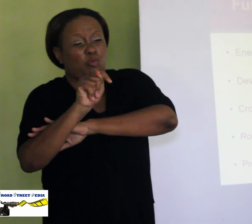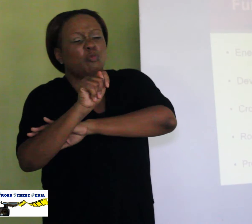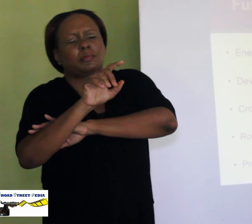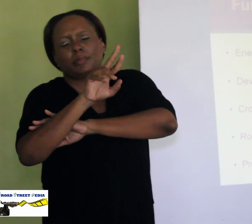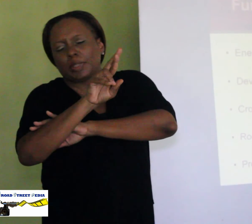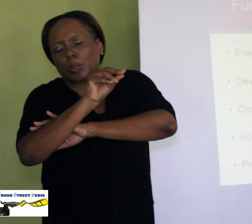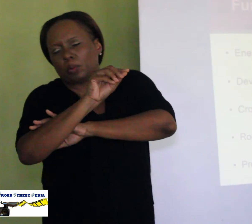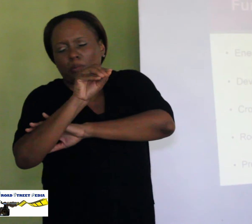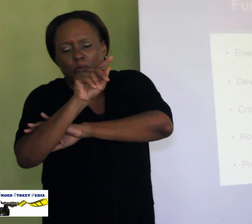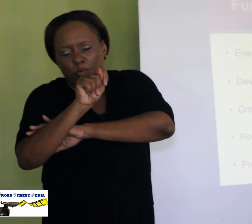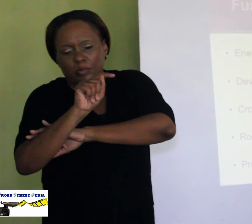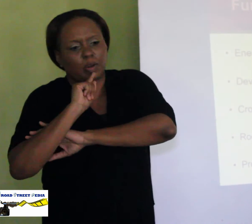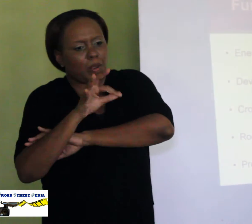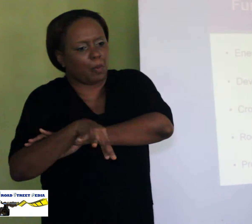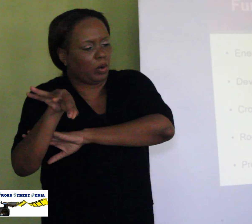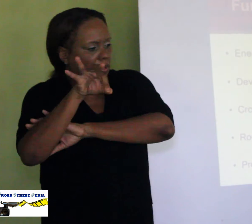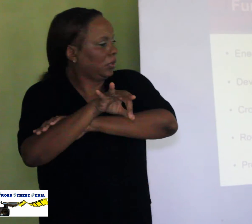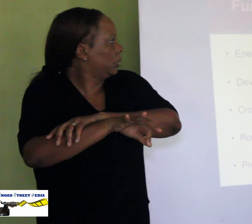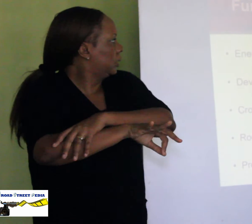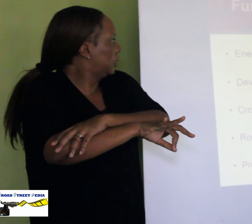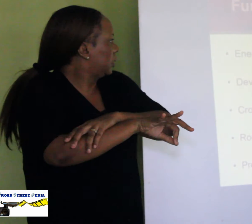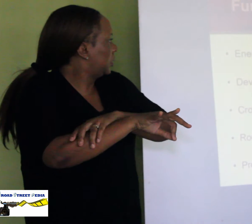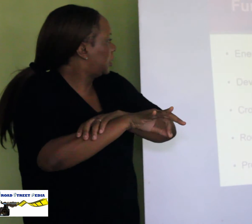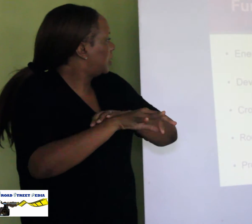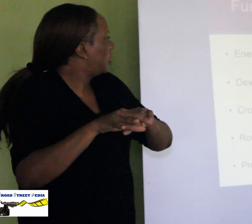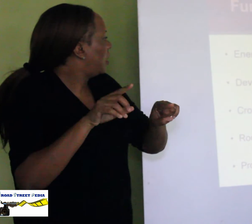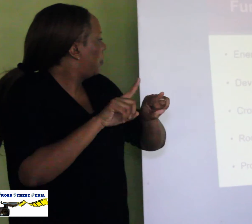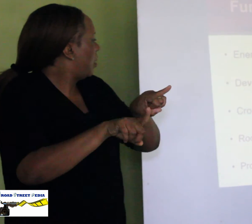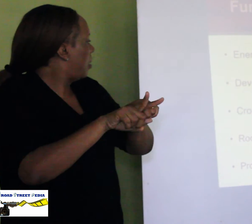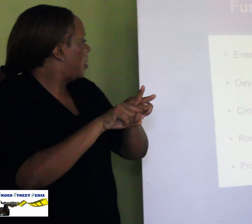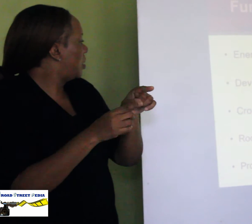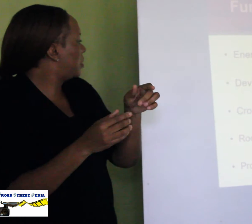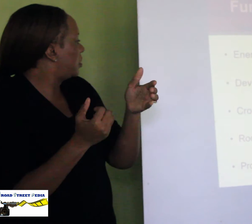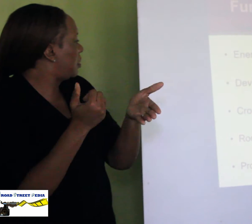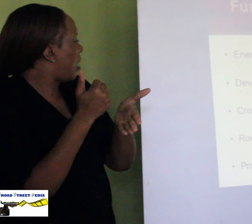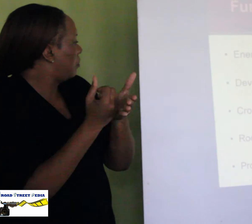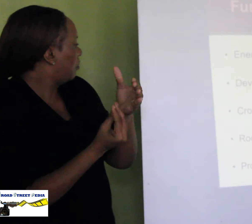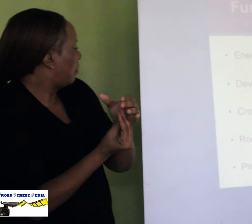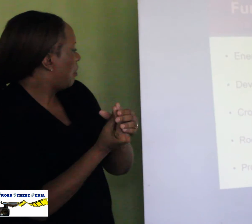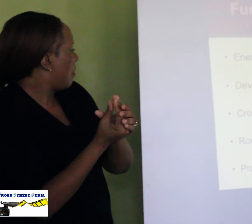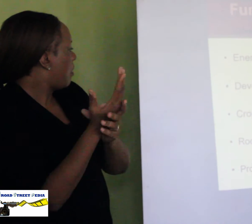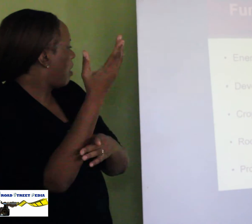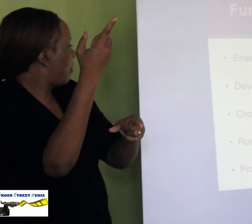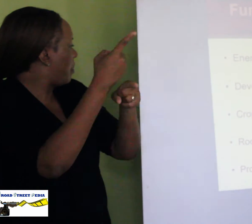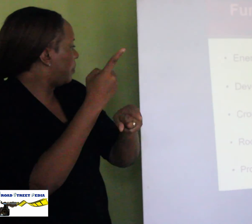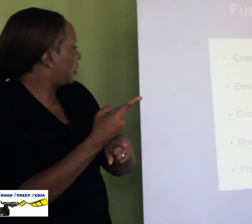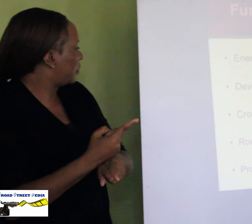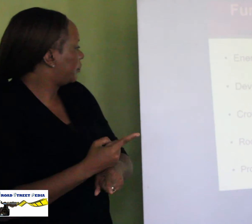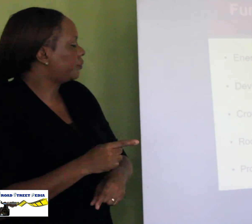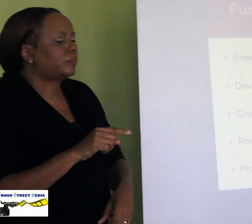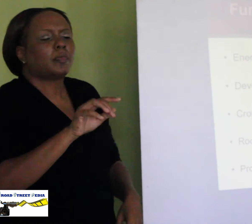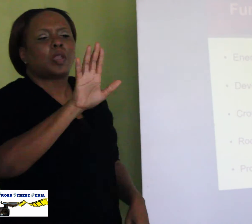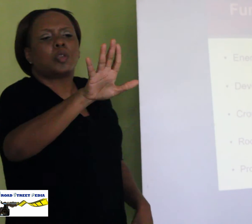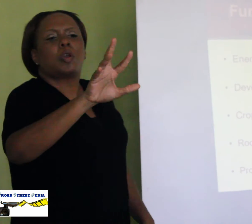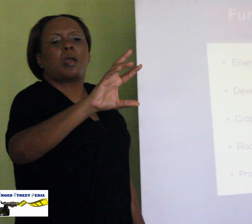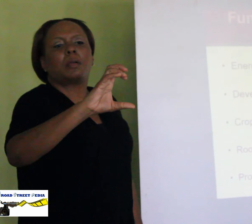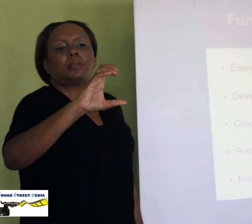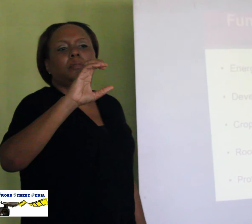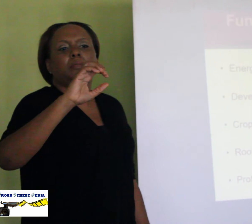right? And also it helps in what we call crop maturity. So when your crop, tomatoes